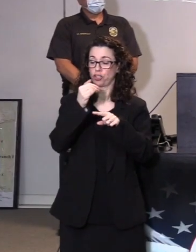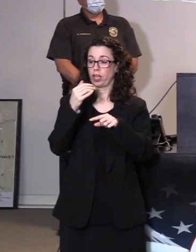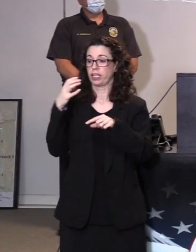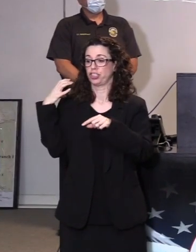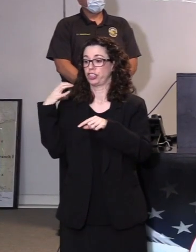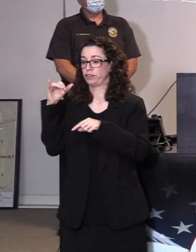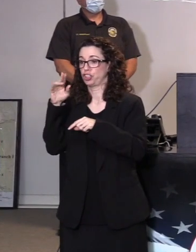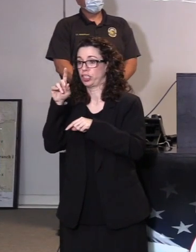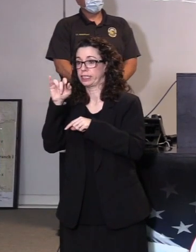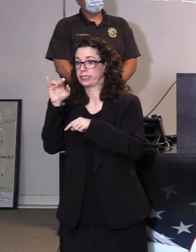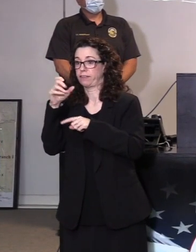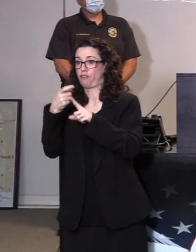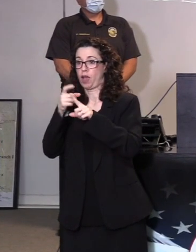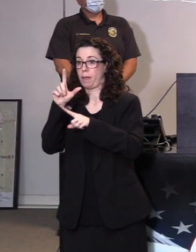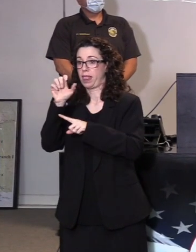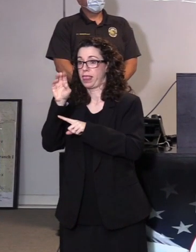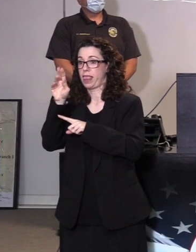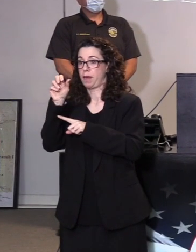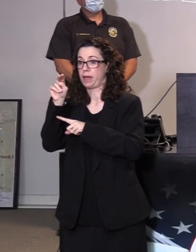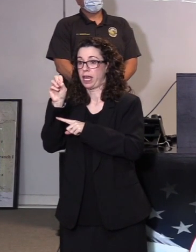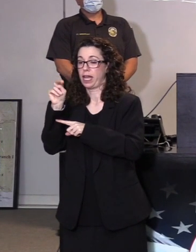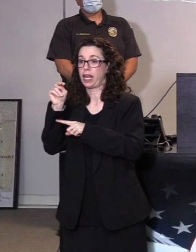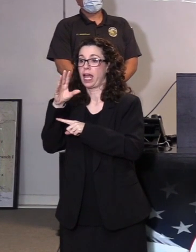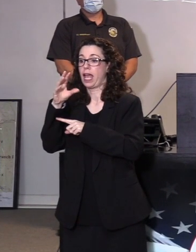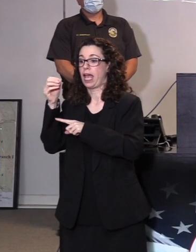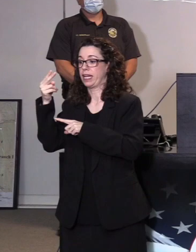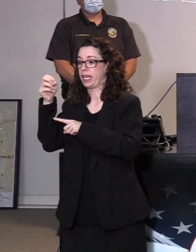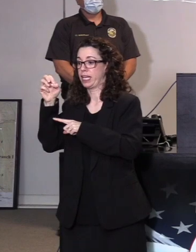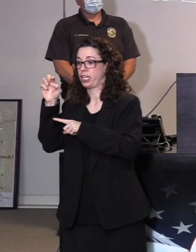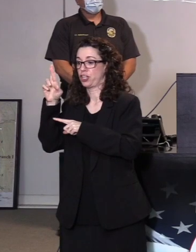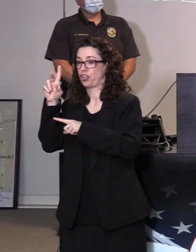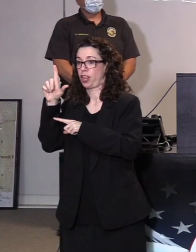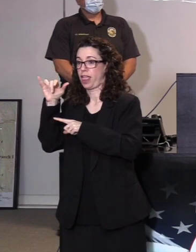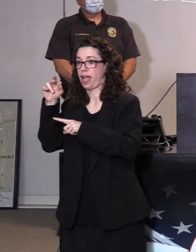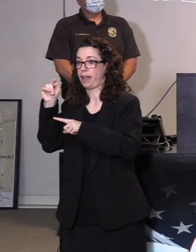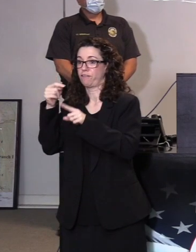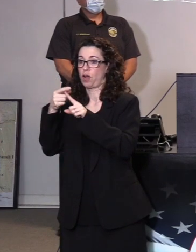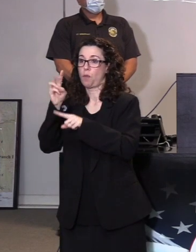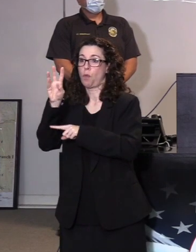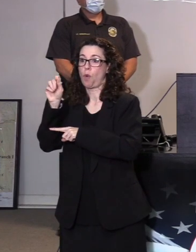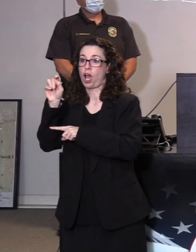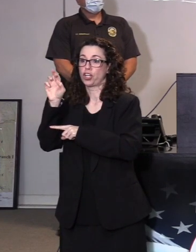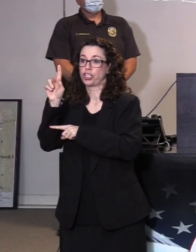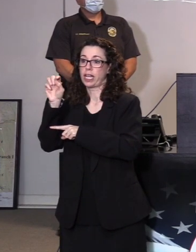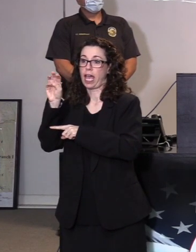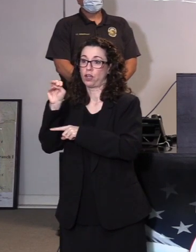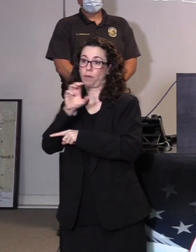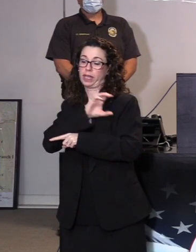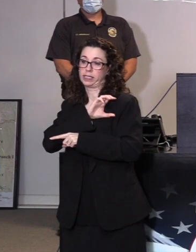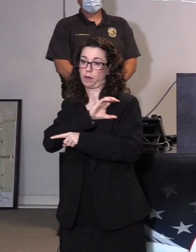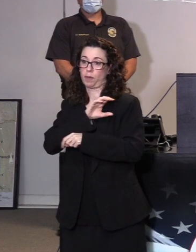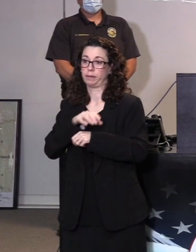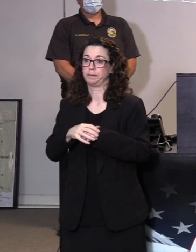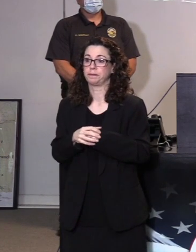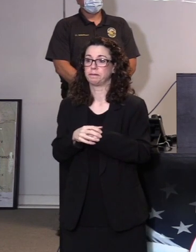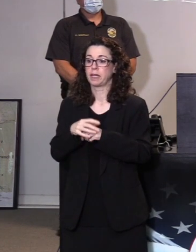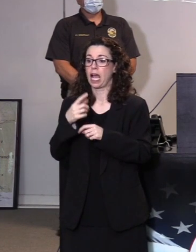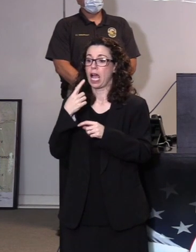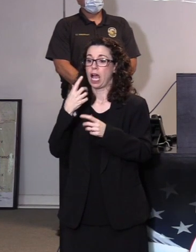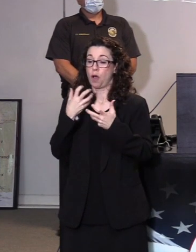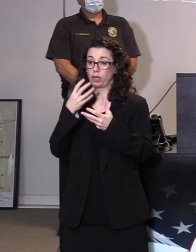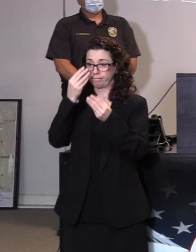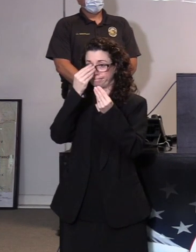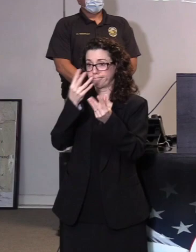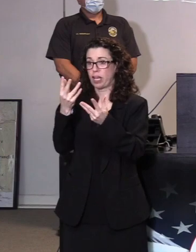Police Department, and Lieutenant Michael Hinderlight from the Watertown Police Department. I just want to say a few things. I want to